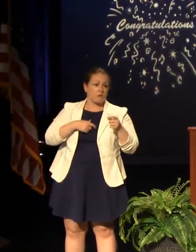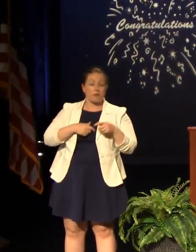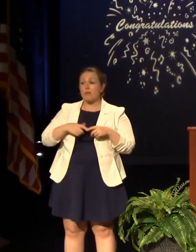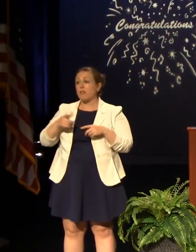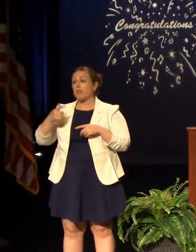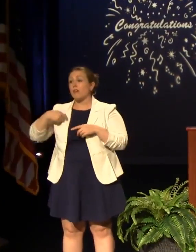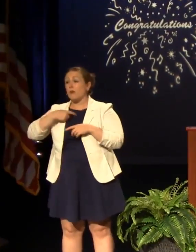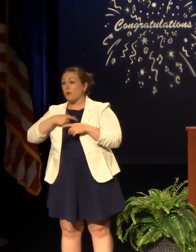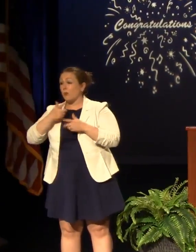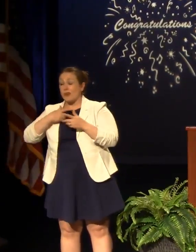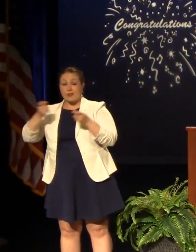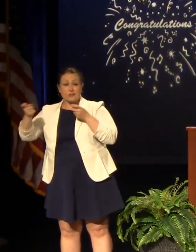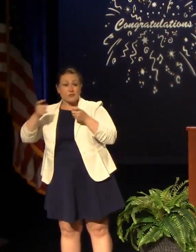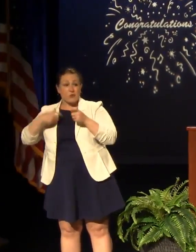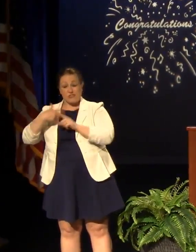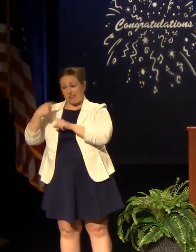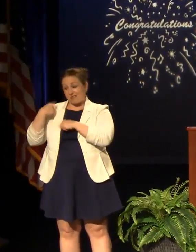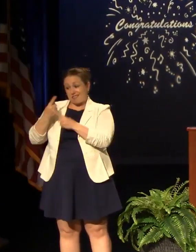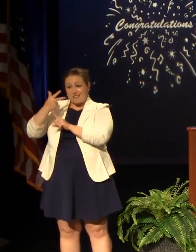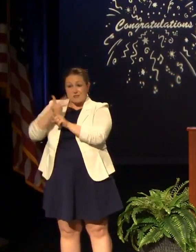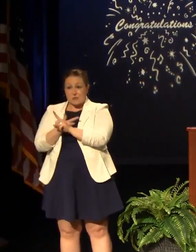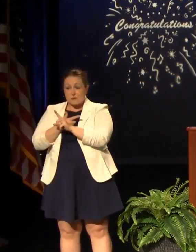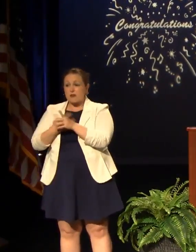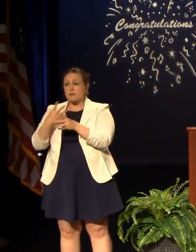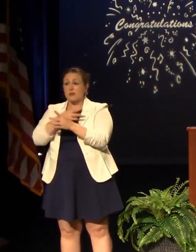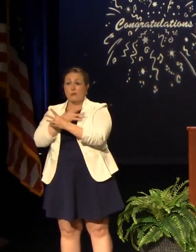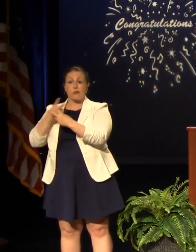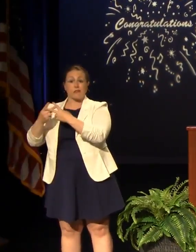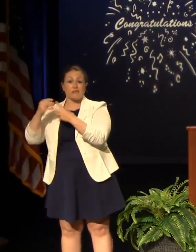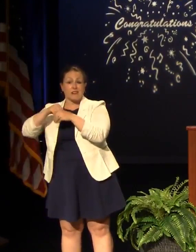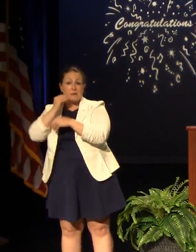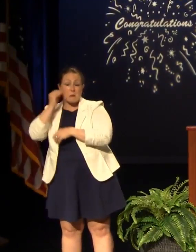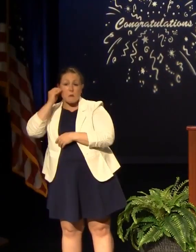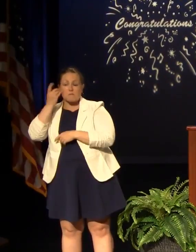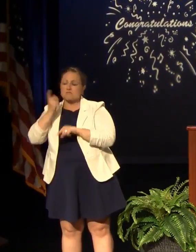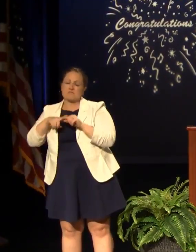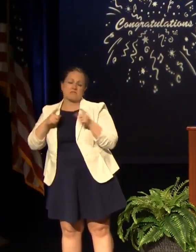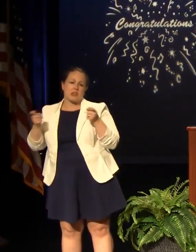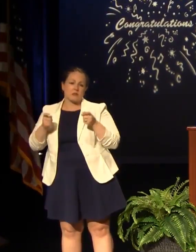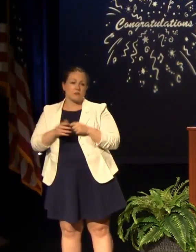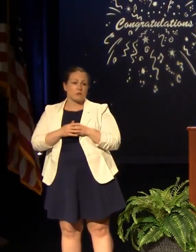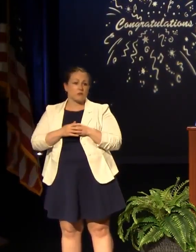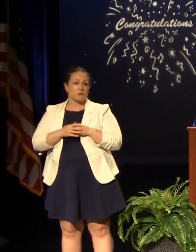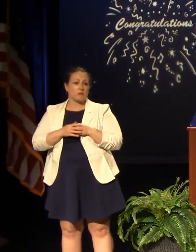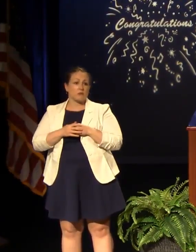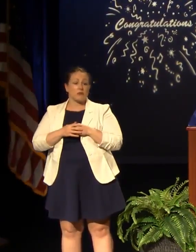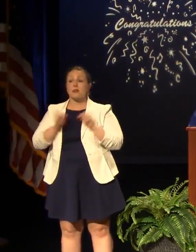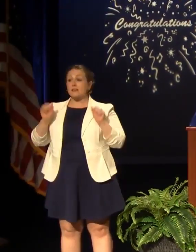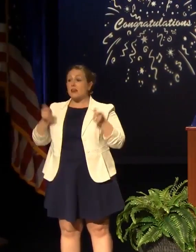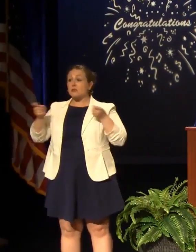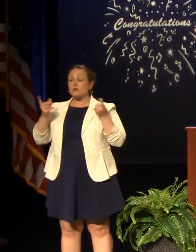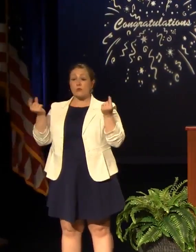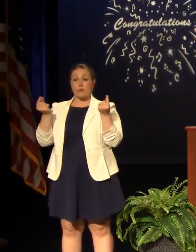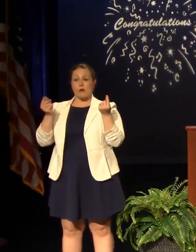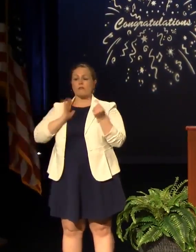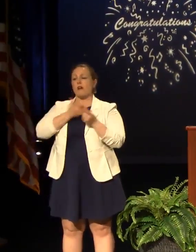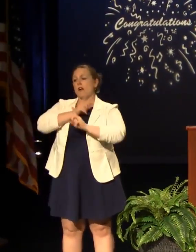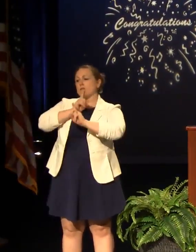in quarantine. What we can control, however, is our reaction to these events and the others that will occur in the